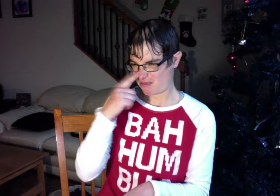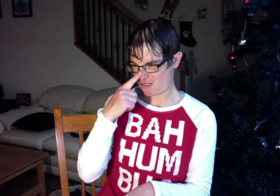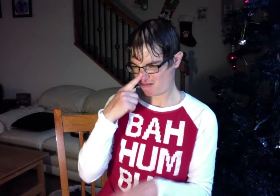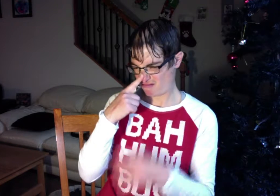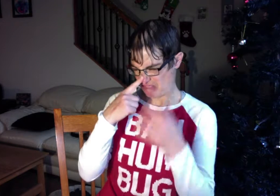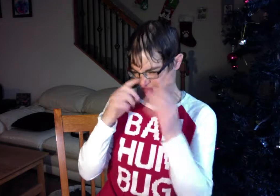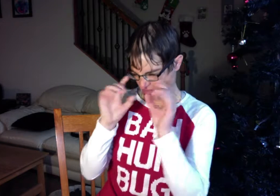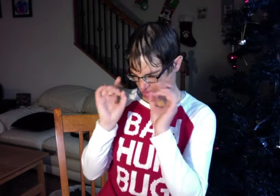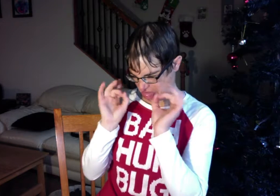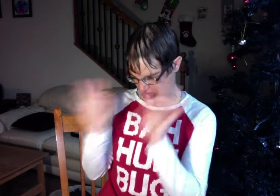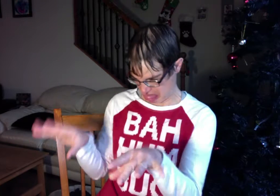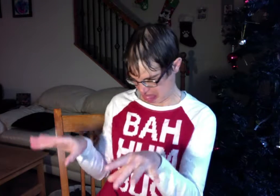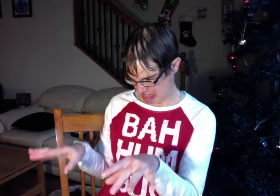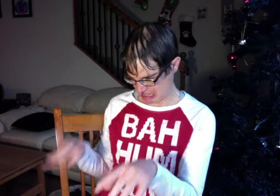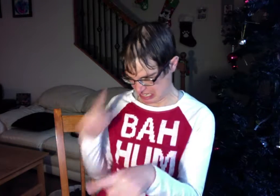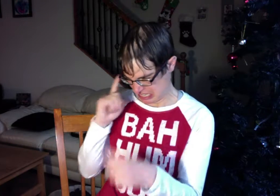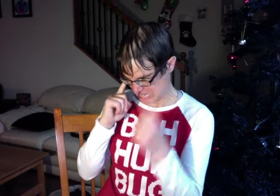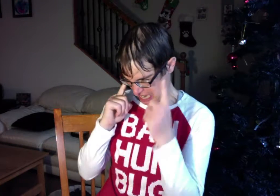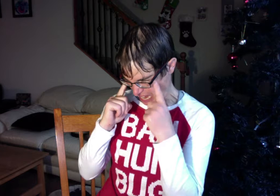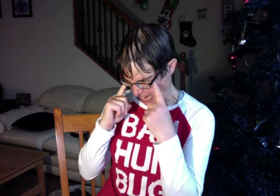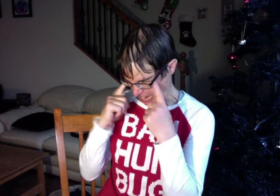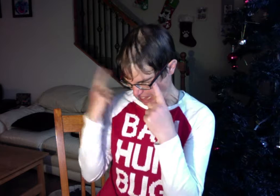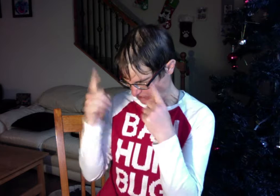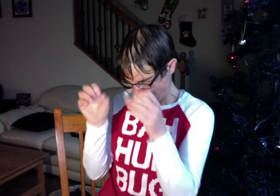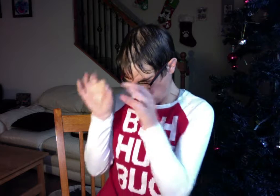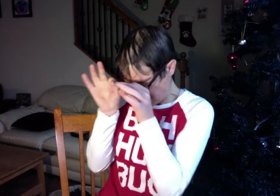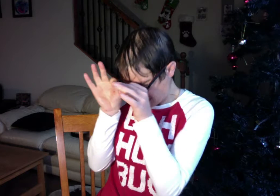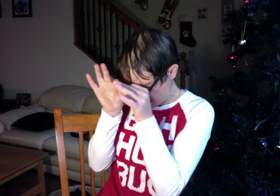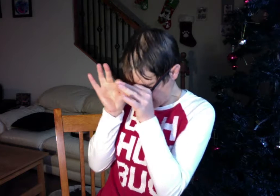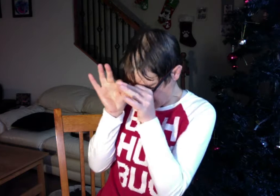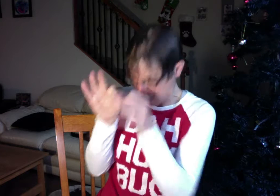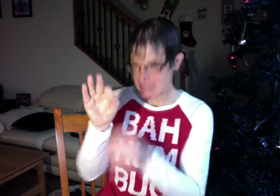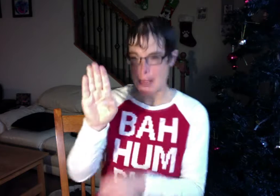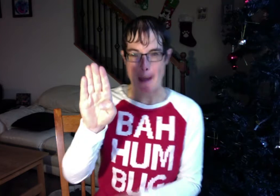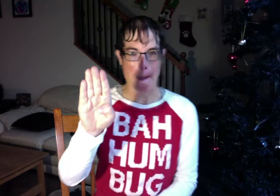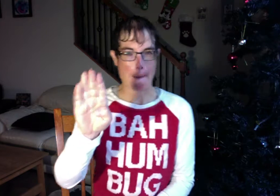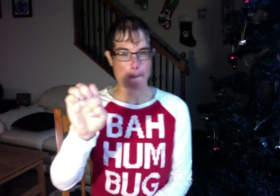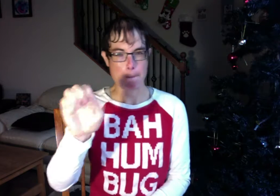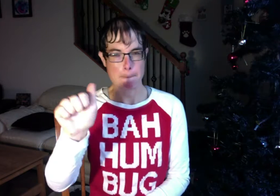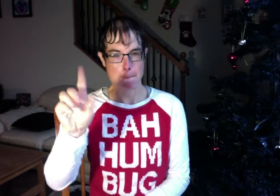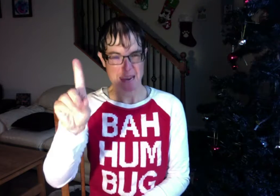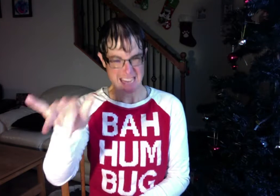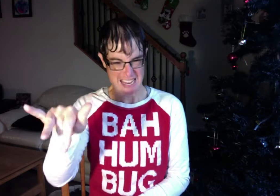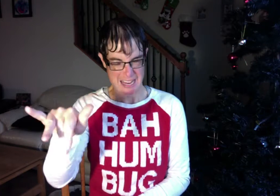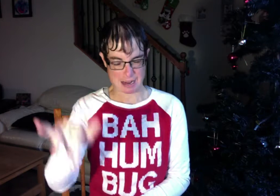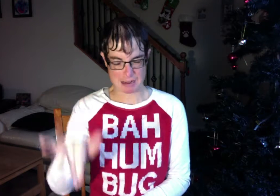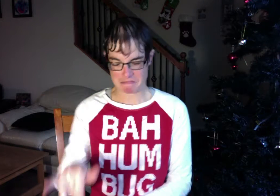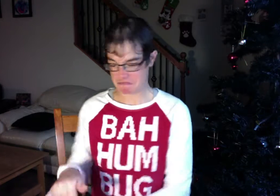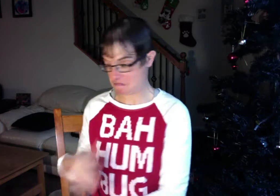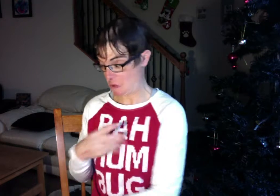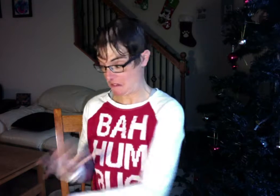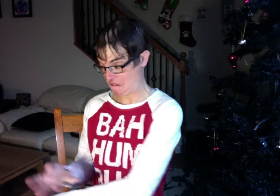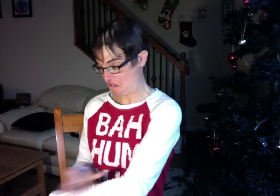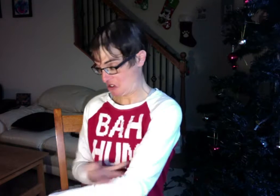his small black eyes were beady. And she thought his sweet white fur was not so